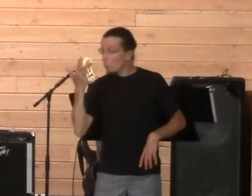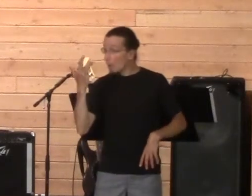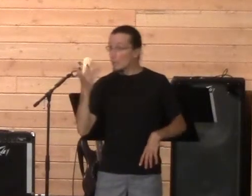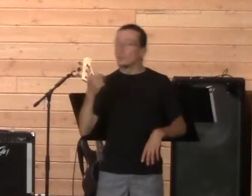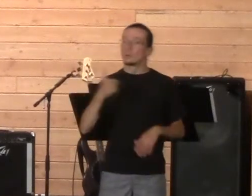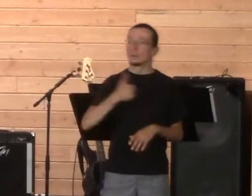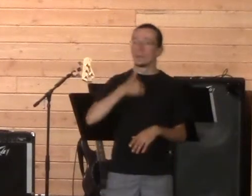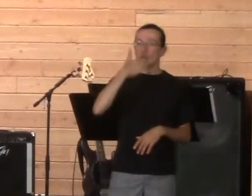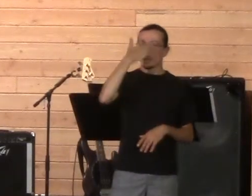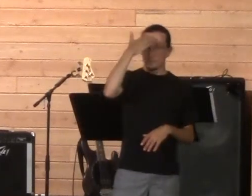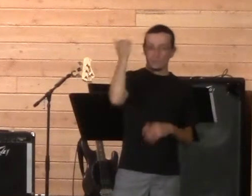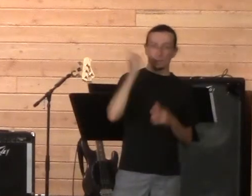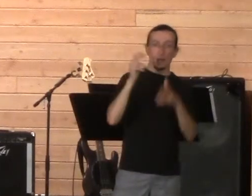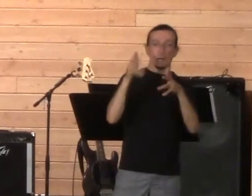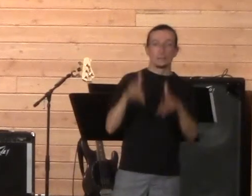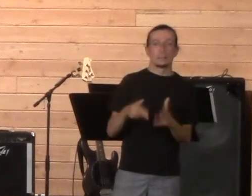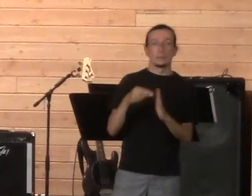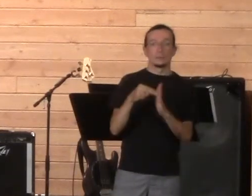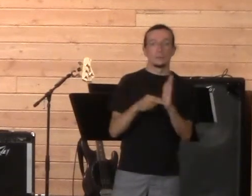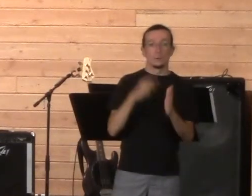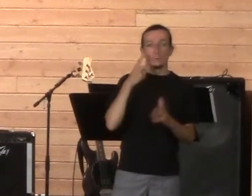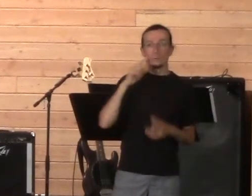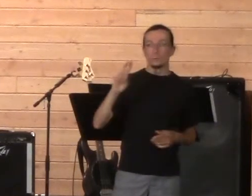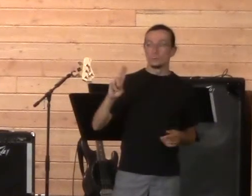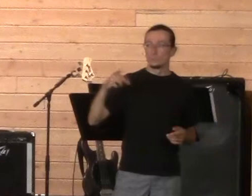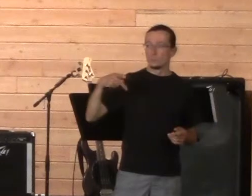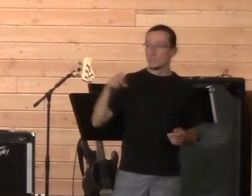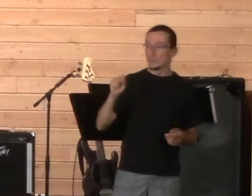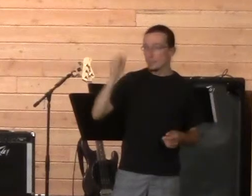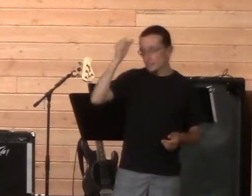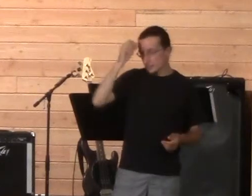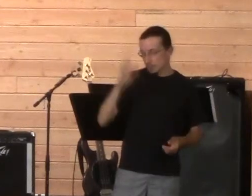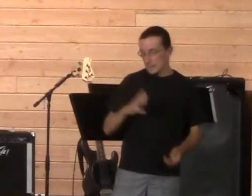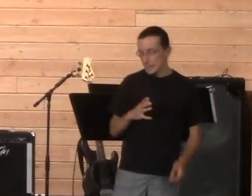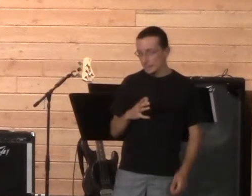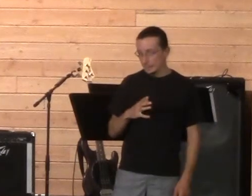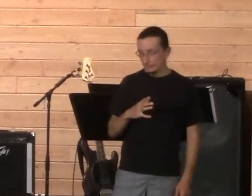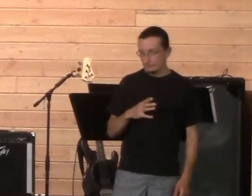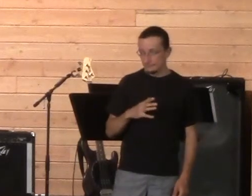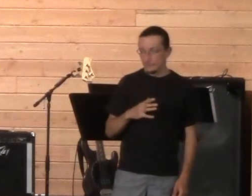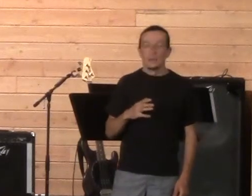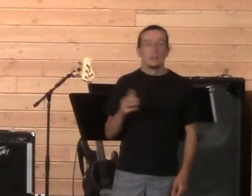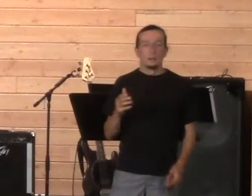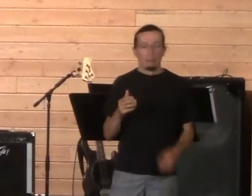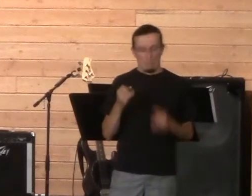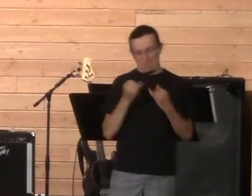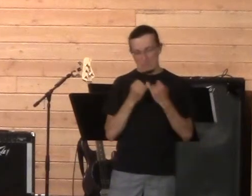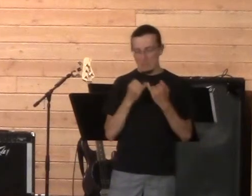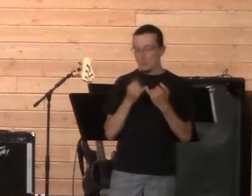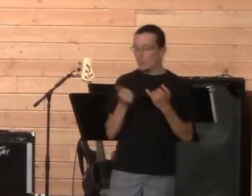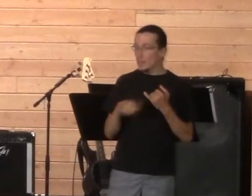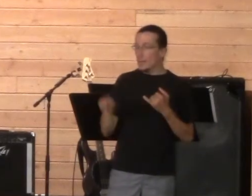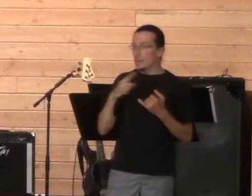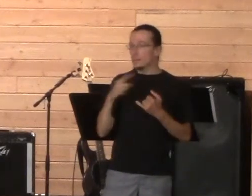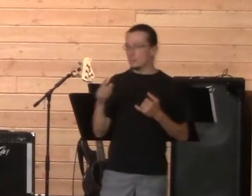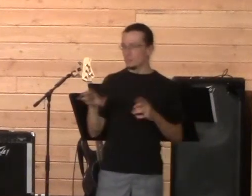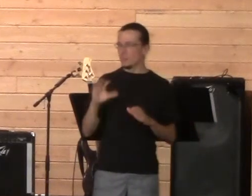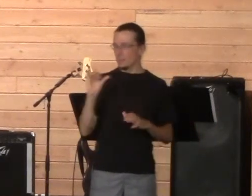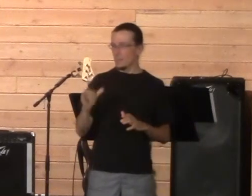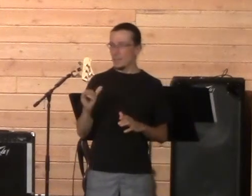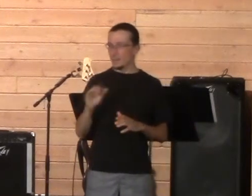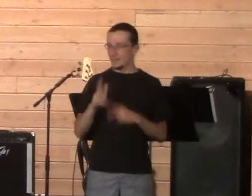forgot to leave a note for the UPS man. Has anybody ever wallowed in self-condemnation